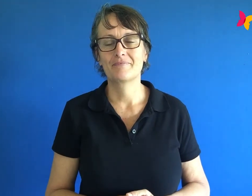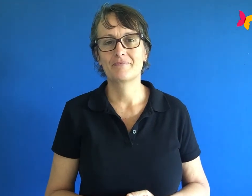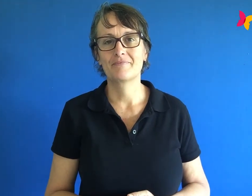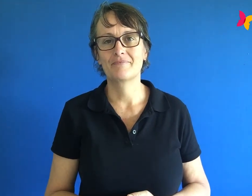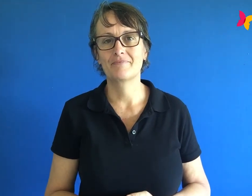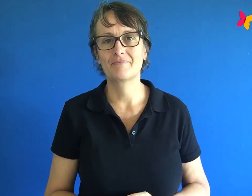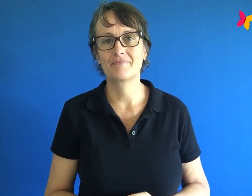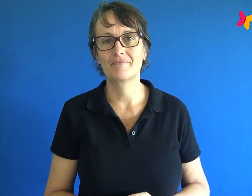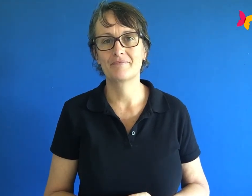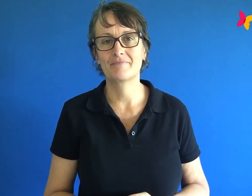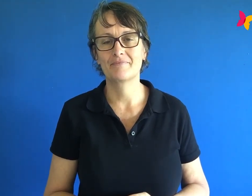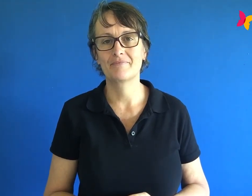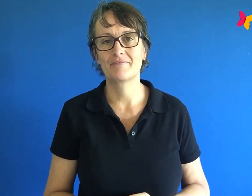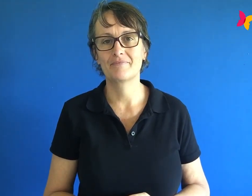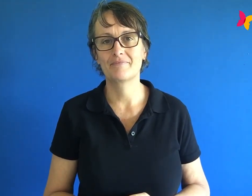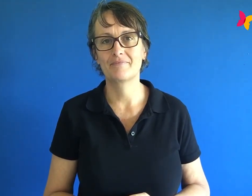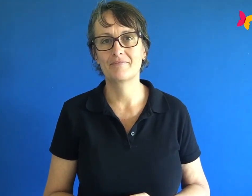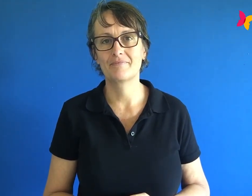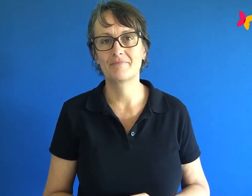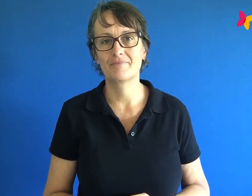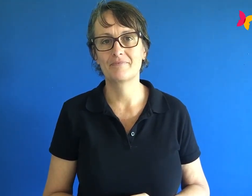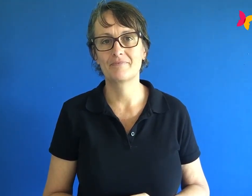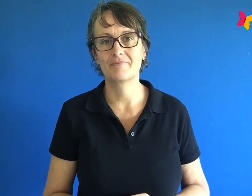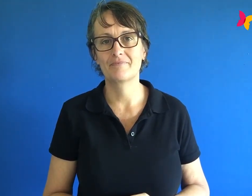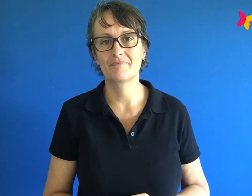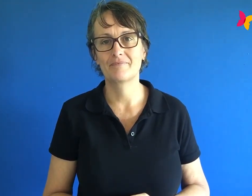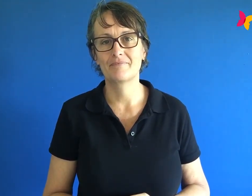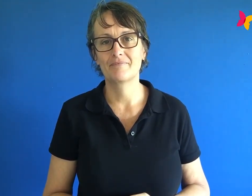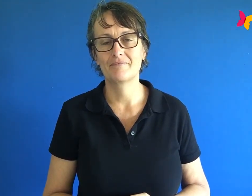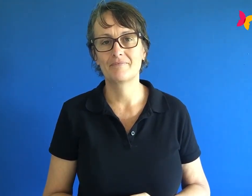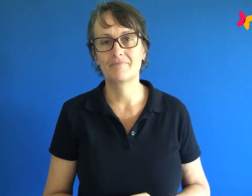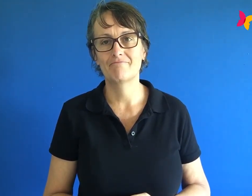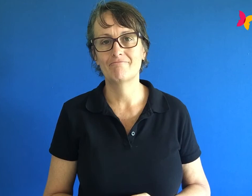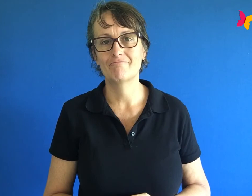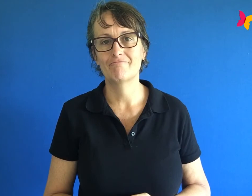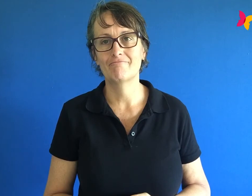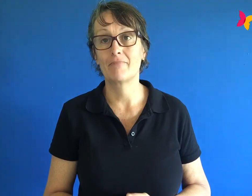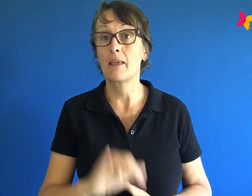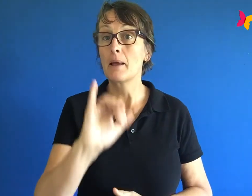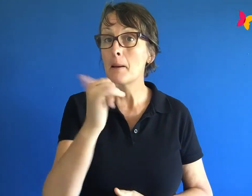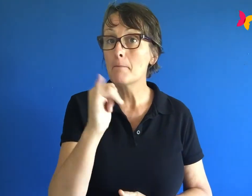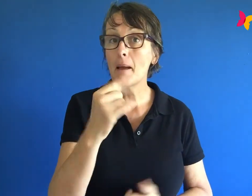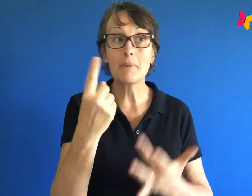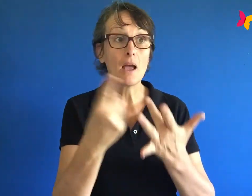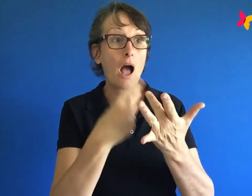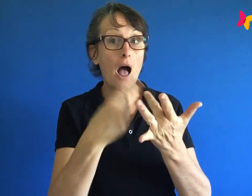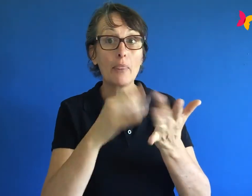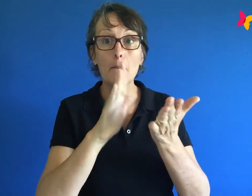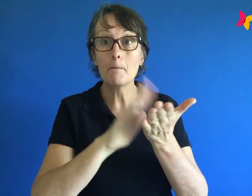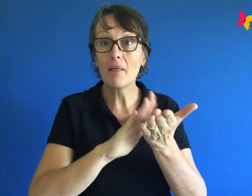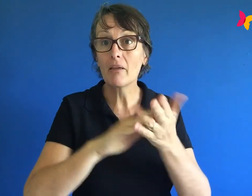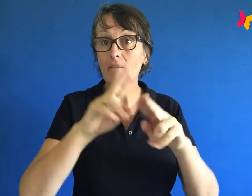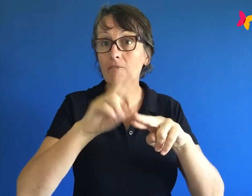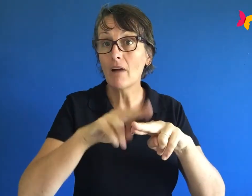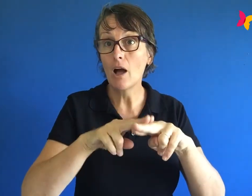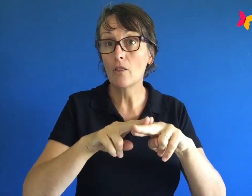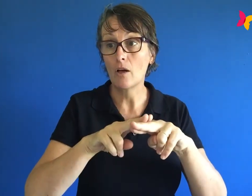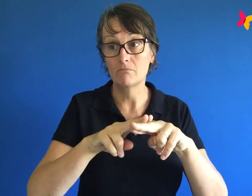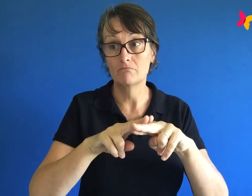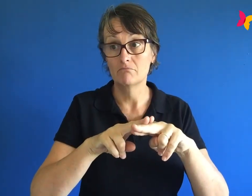If there are other mums, dads, parents out there listening to this that might be looking after a child experiencing